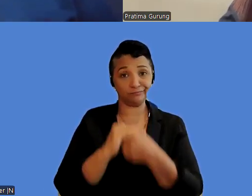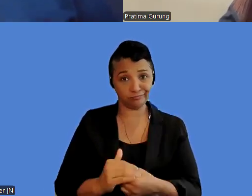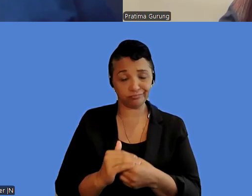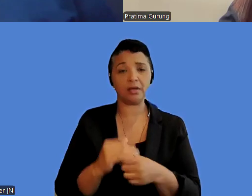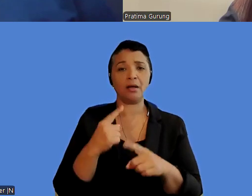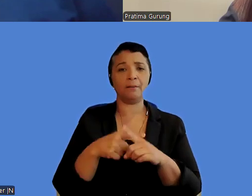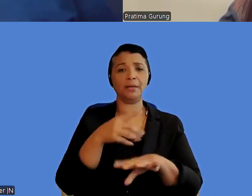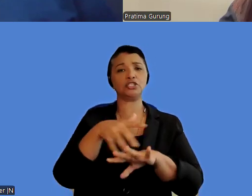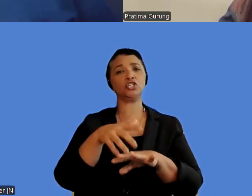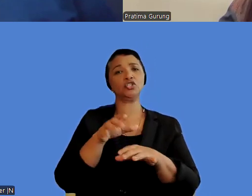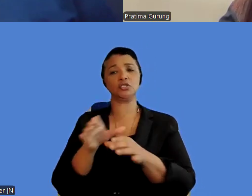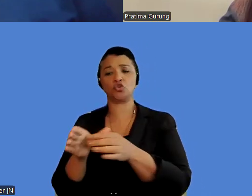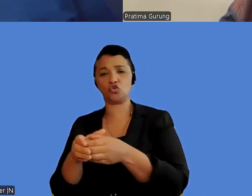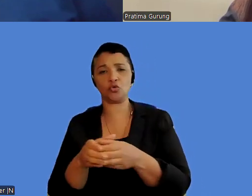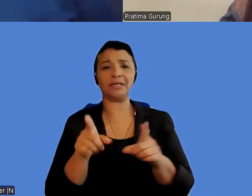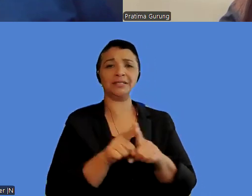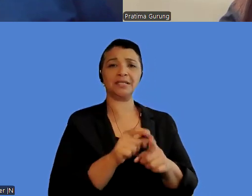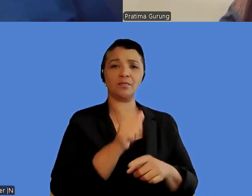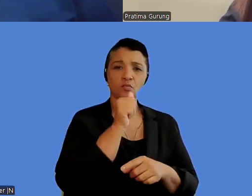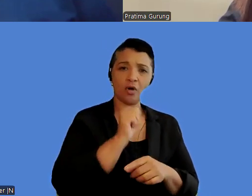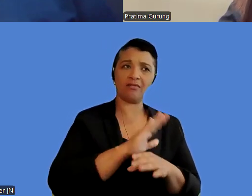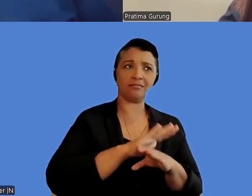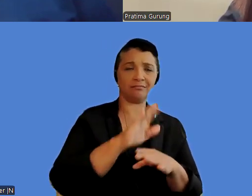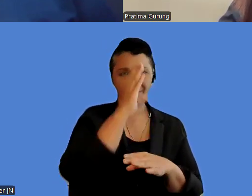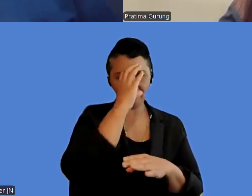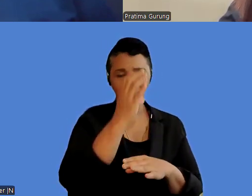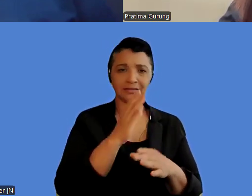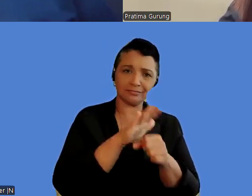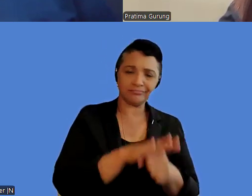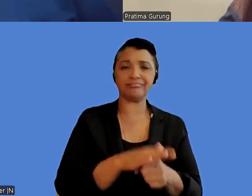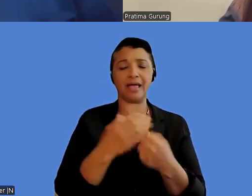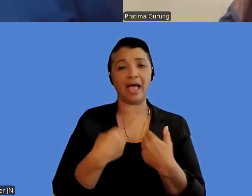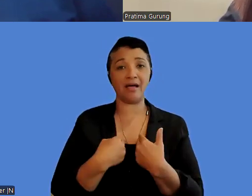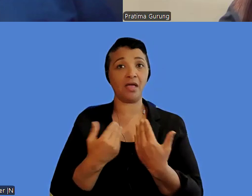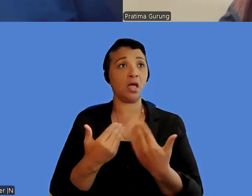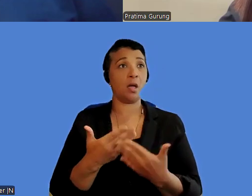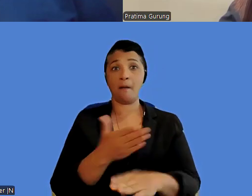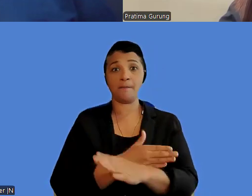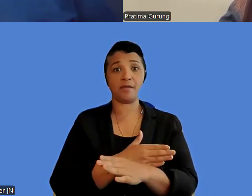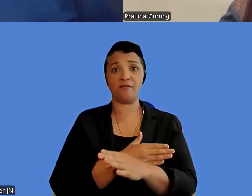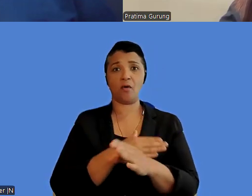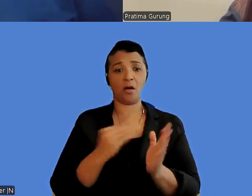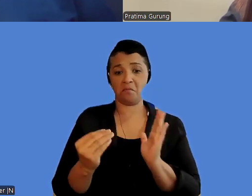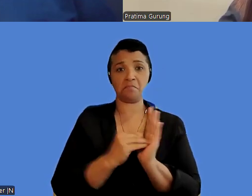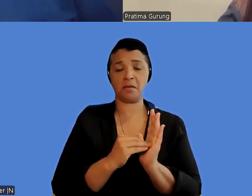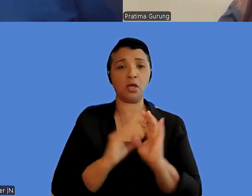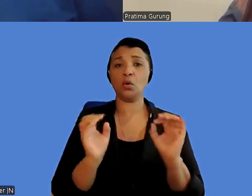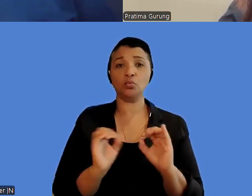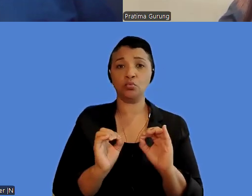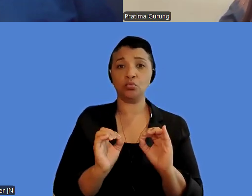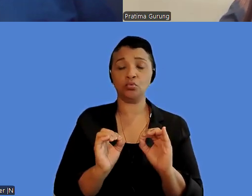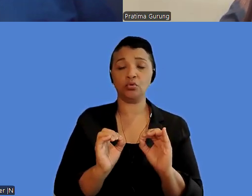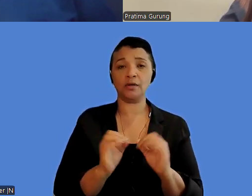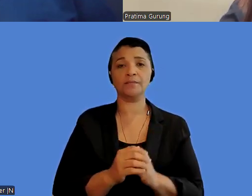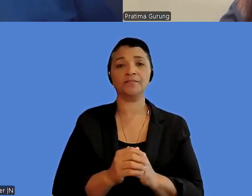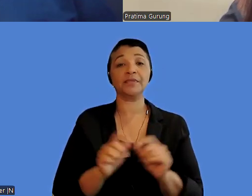Indigenous peoples movement, within the private and the public sphere, that was not focused and brought into the discussion. The issue